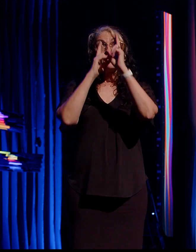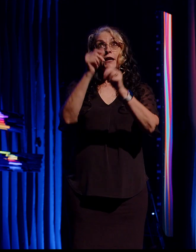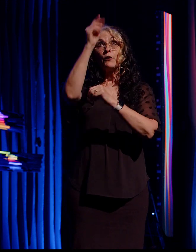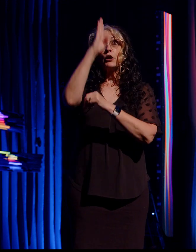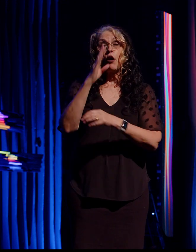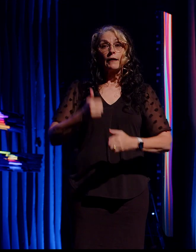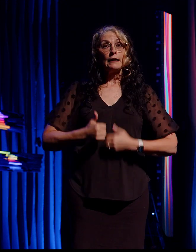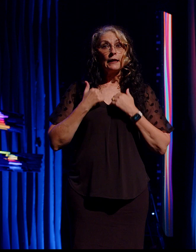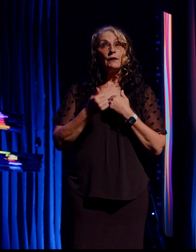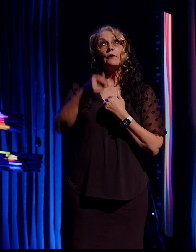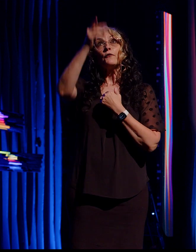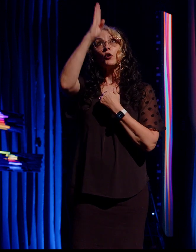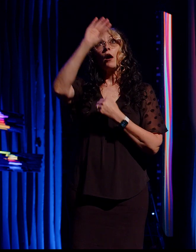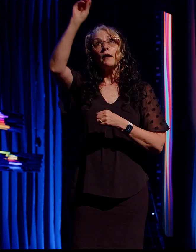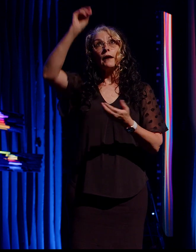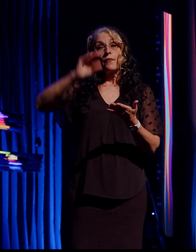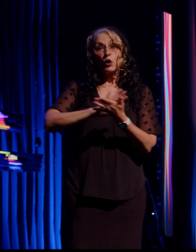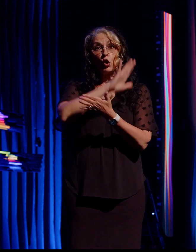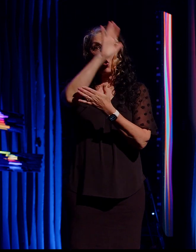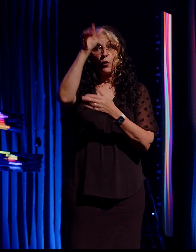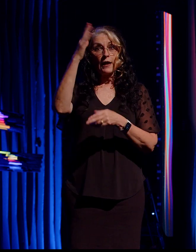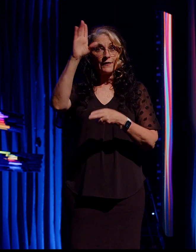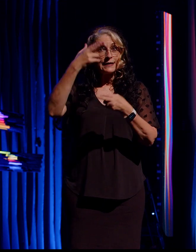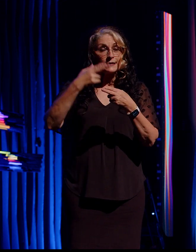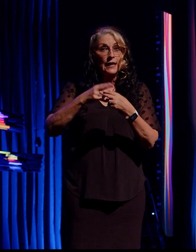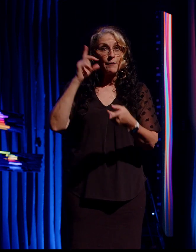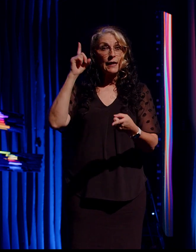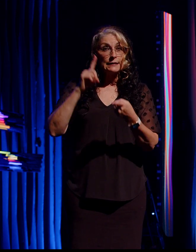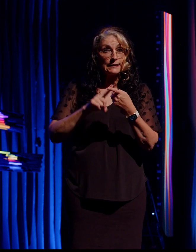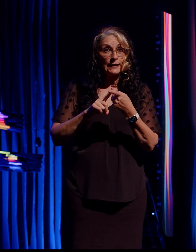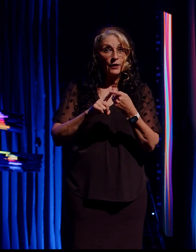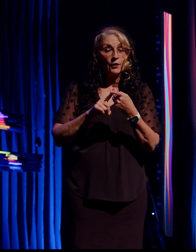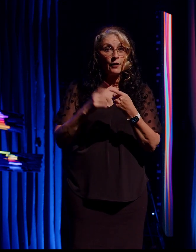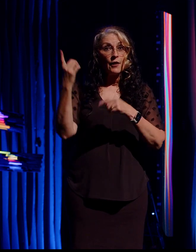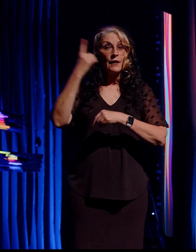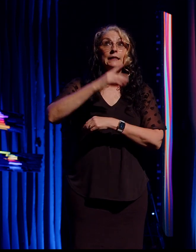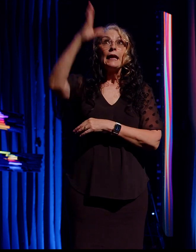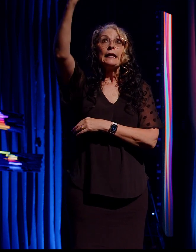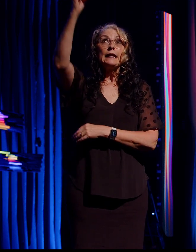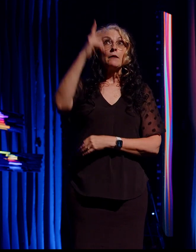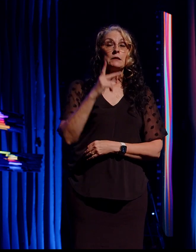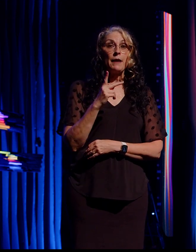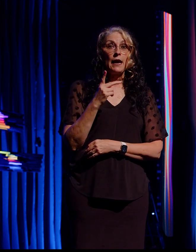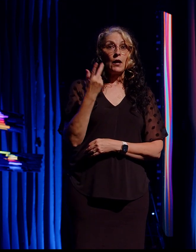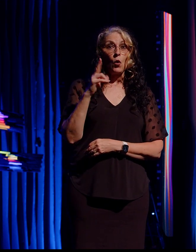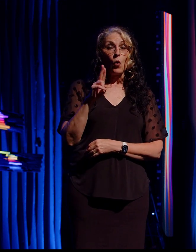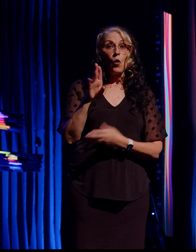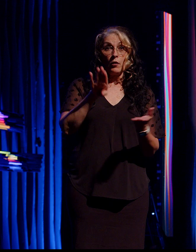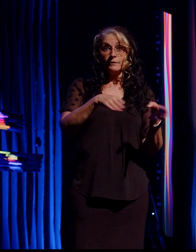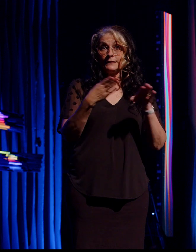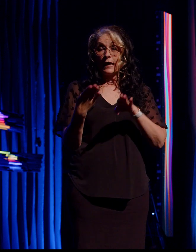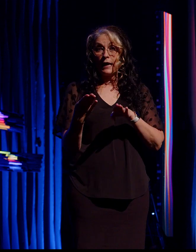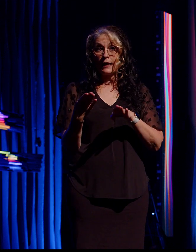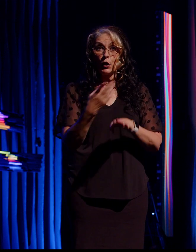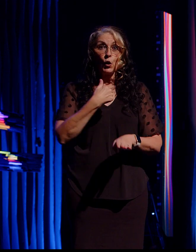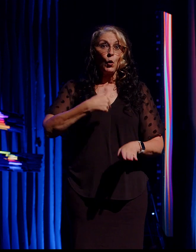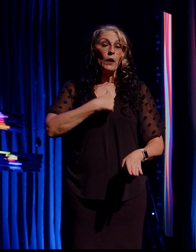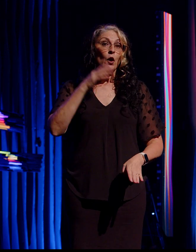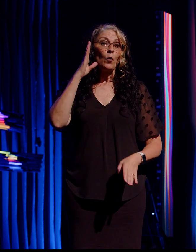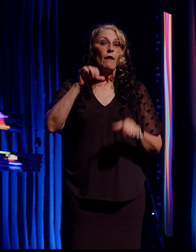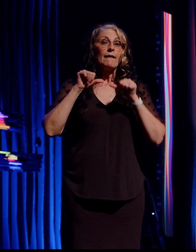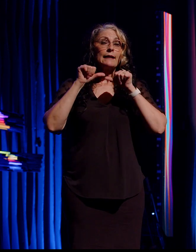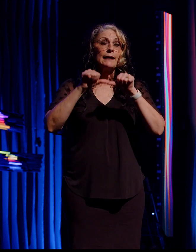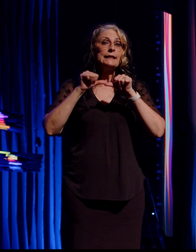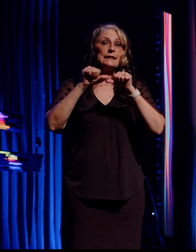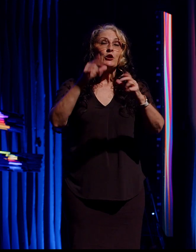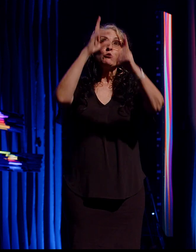and living for him for the glory of his name until the day that he comes back, or until the day that he dies, where we will